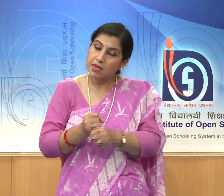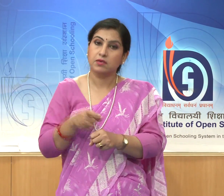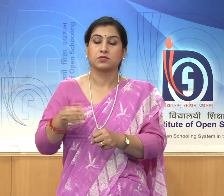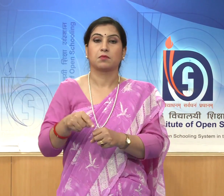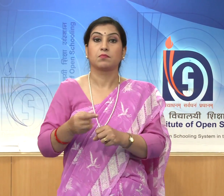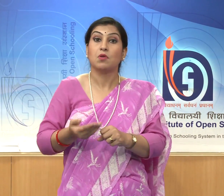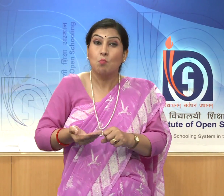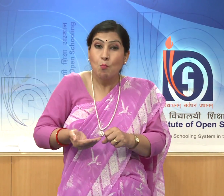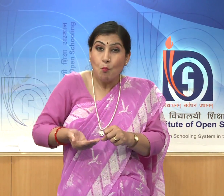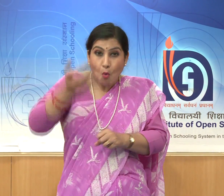are the most